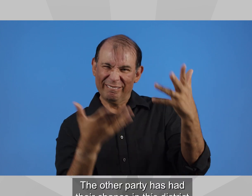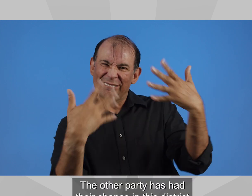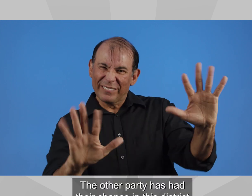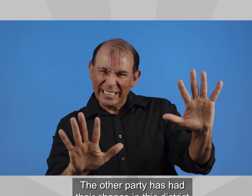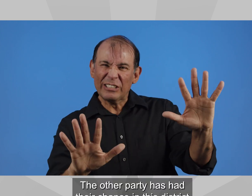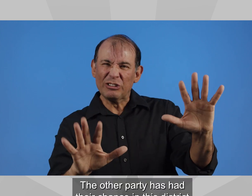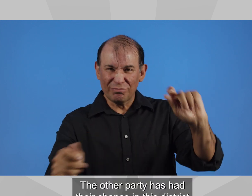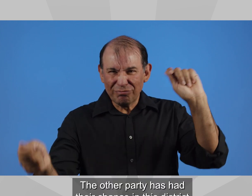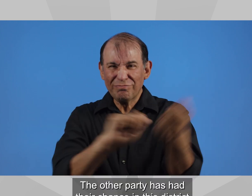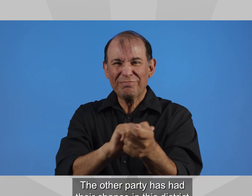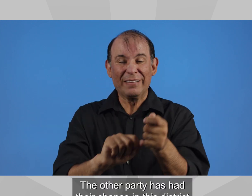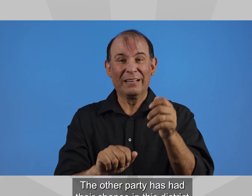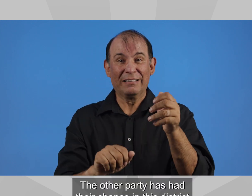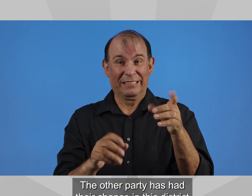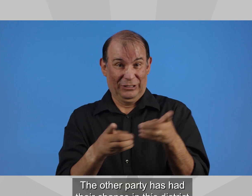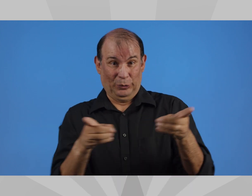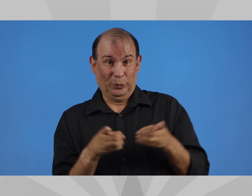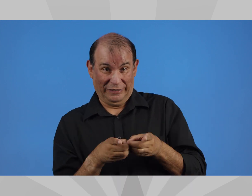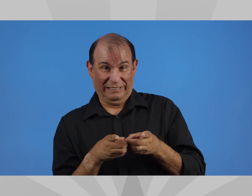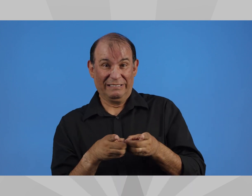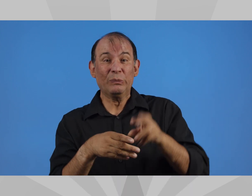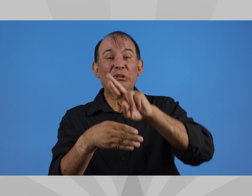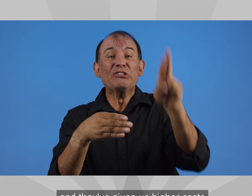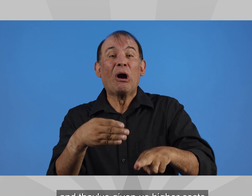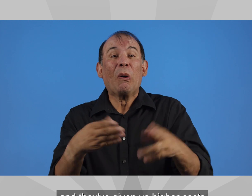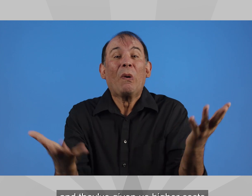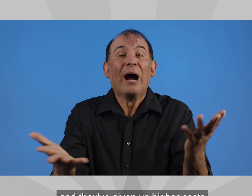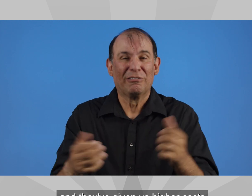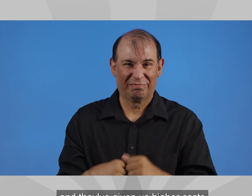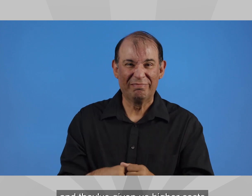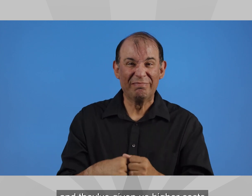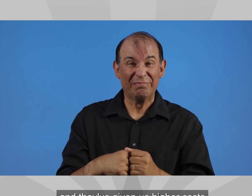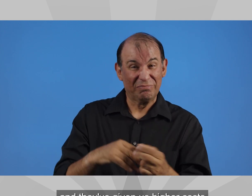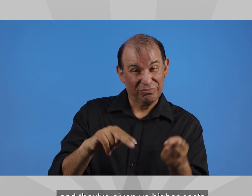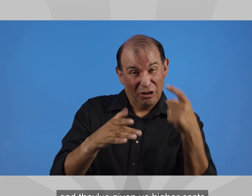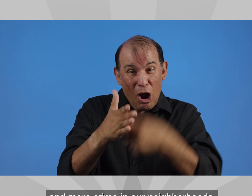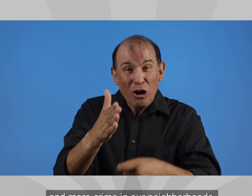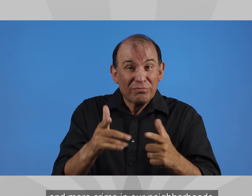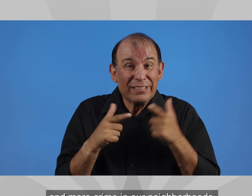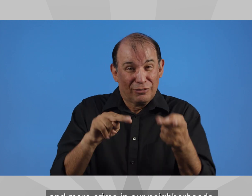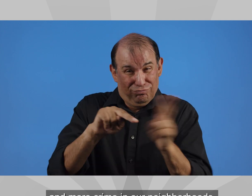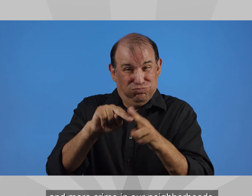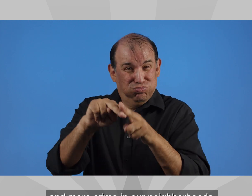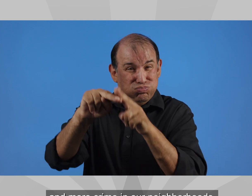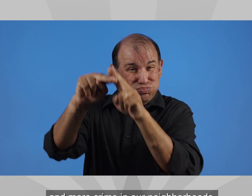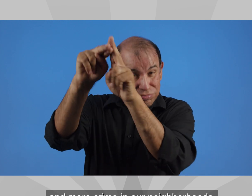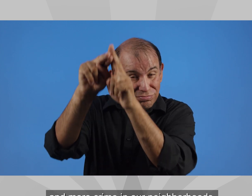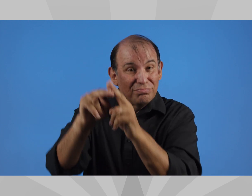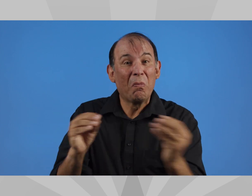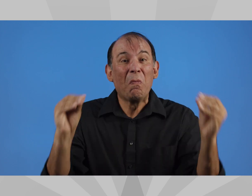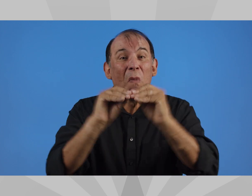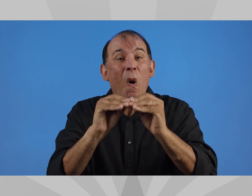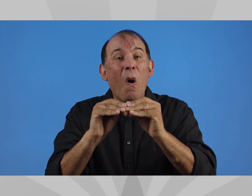The other party has had their chance in this district, and they've given us higher costs and more crime in our